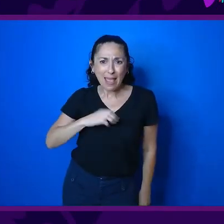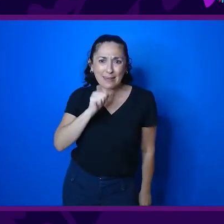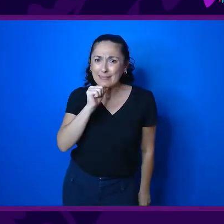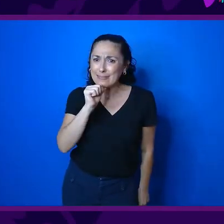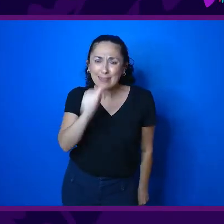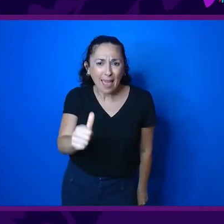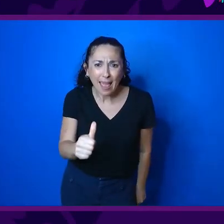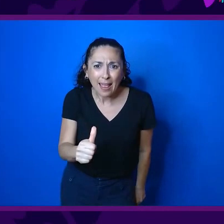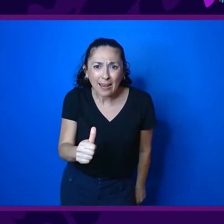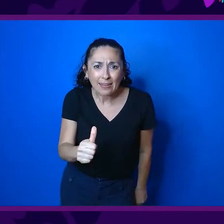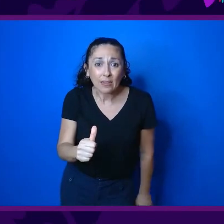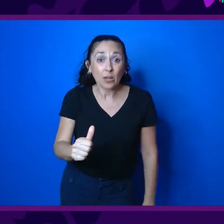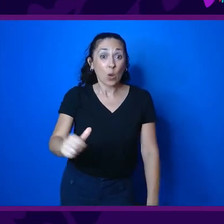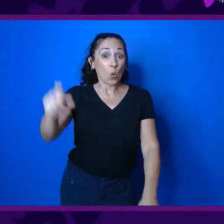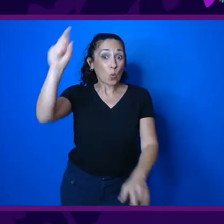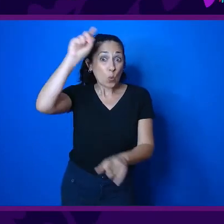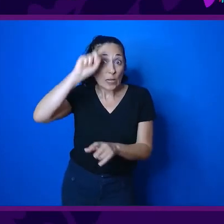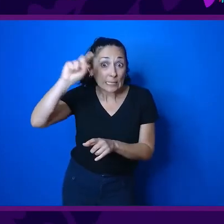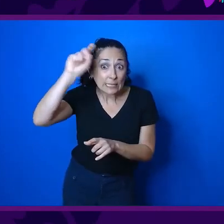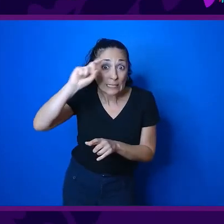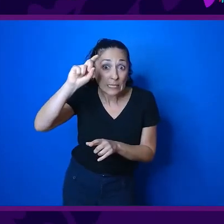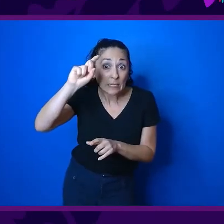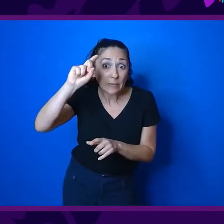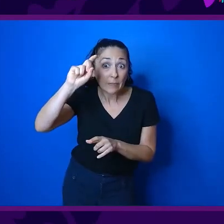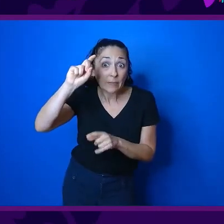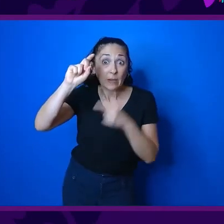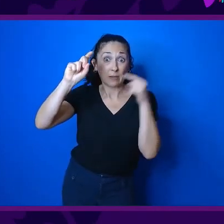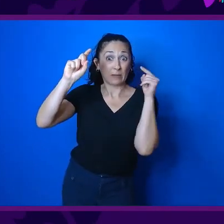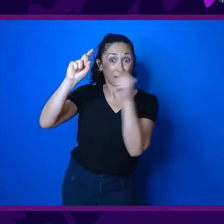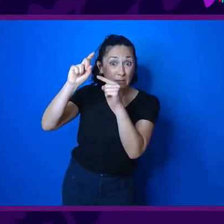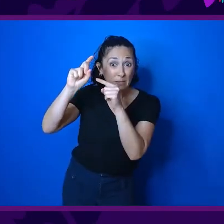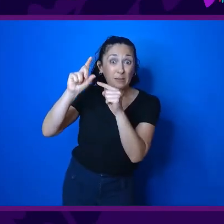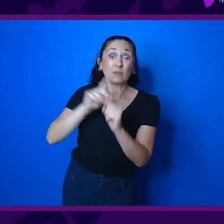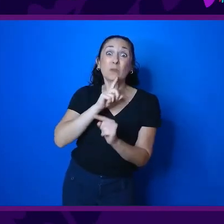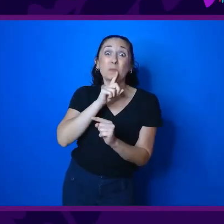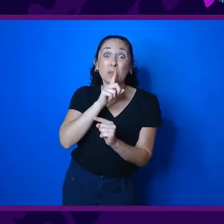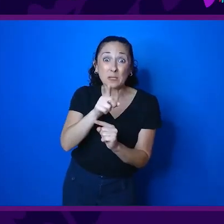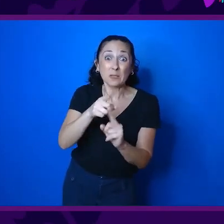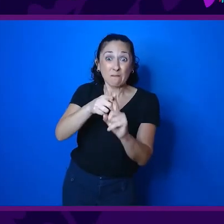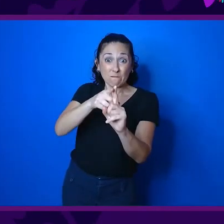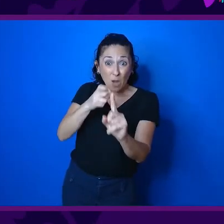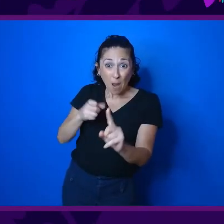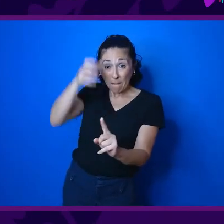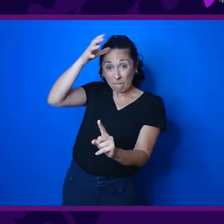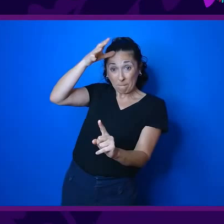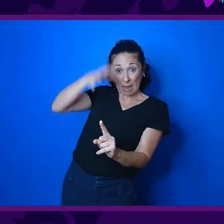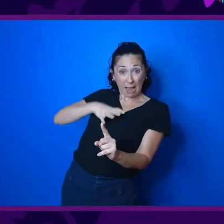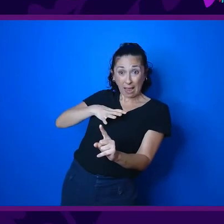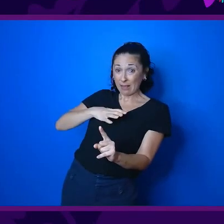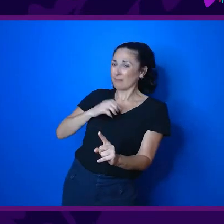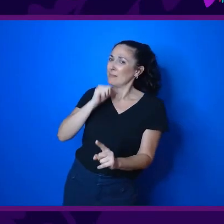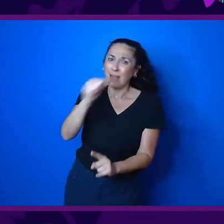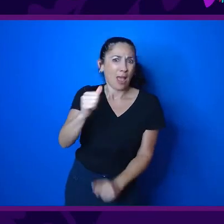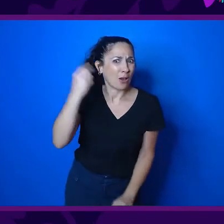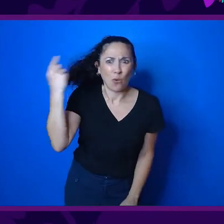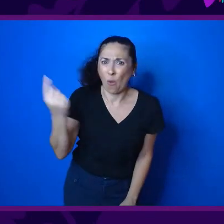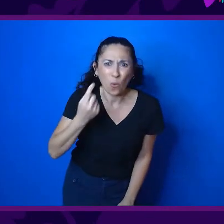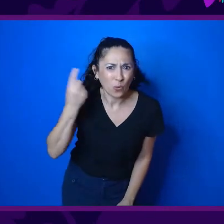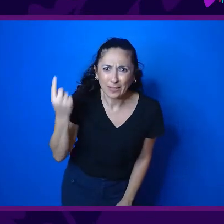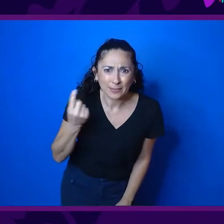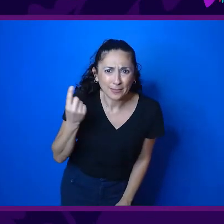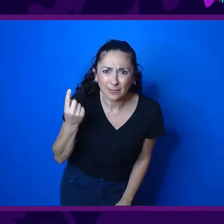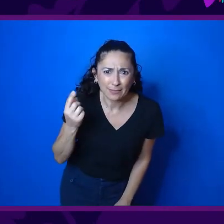wisdom certainly does not always come from men. Now,